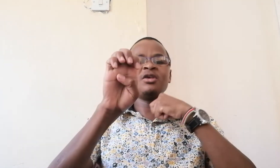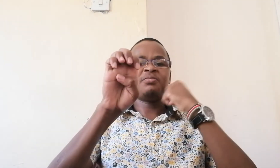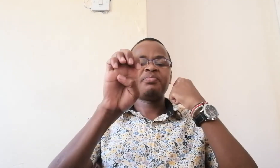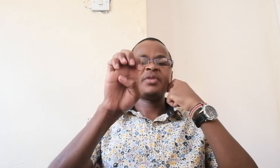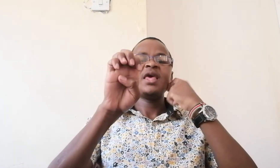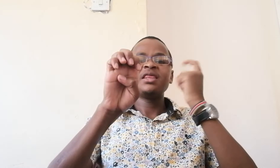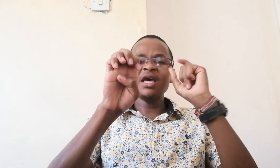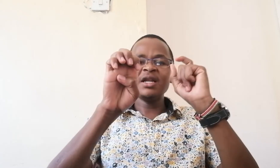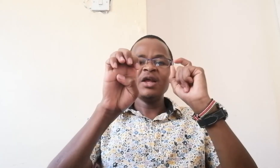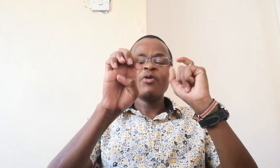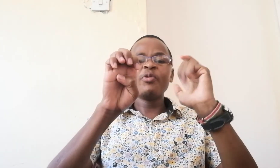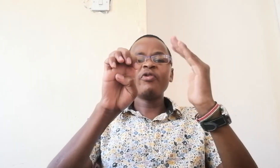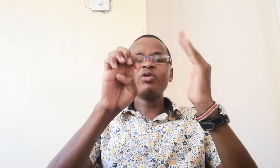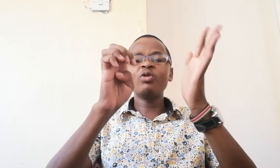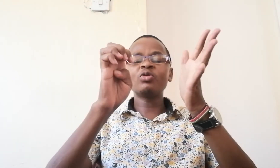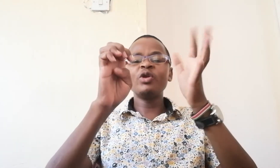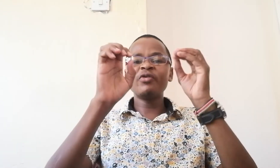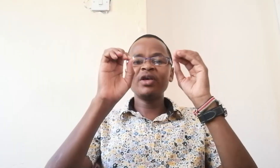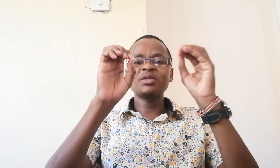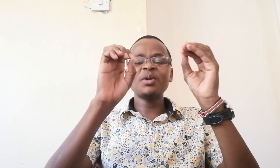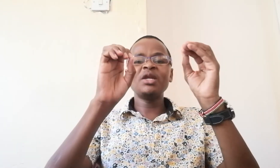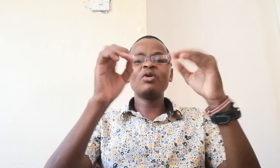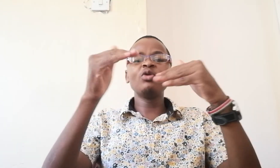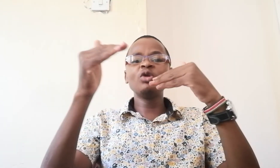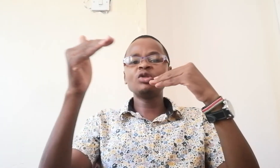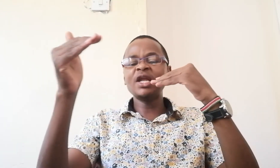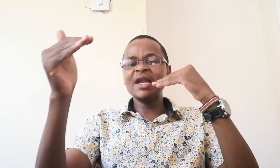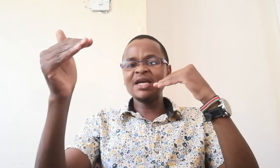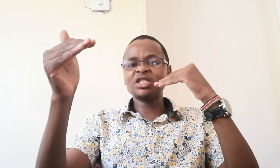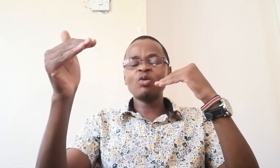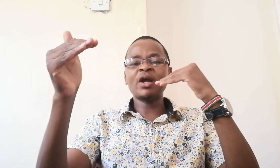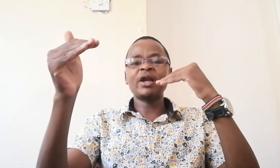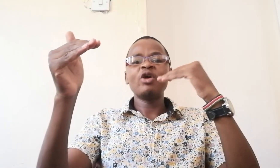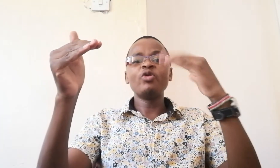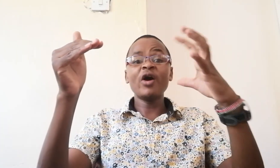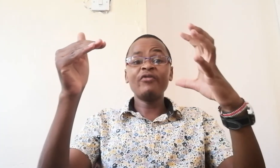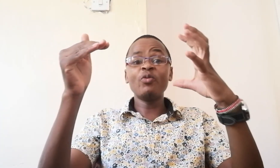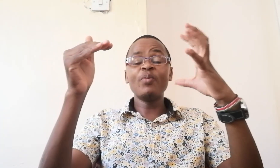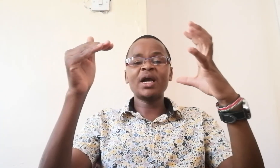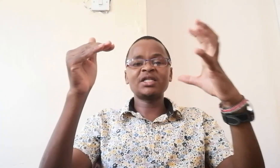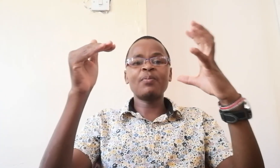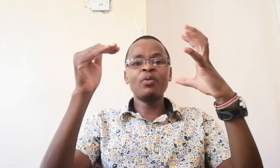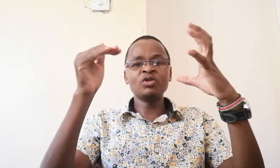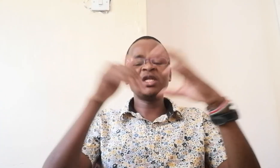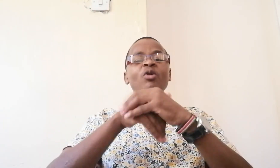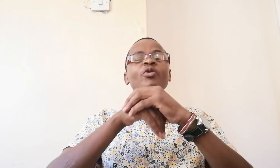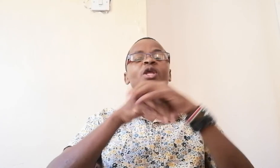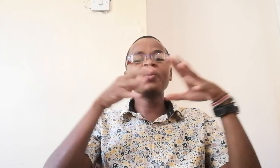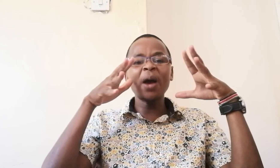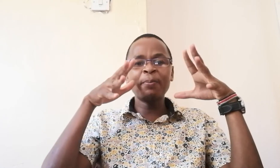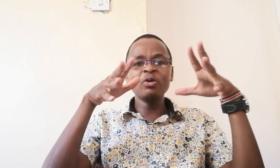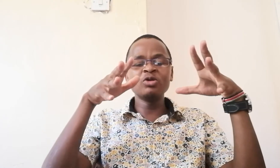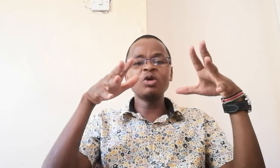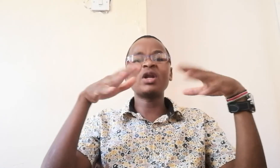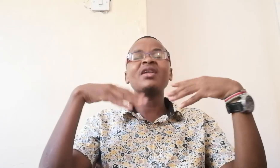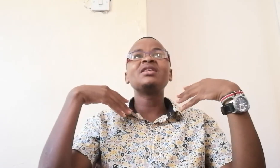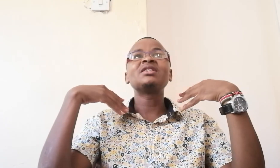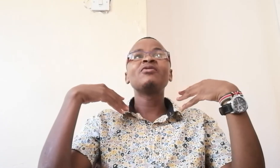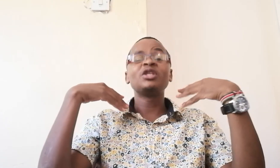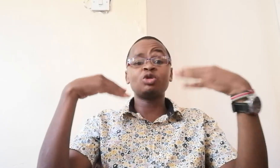C-O-M-E. Then before you go to, when you're figure spelling, when you go to the next one, you have to make some pause. Now a pause, or rather it's to